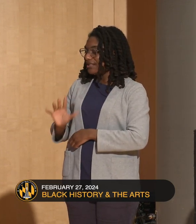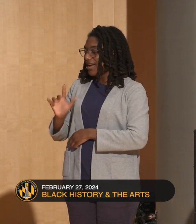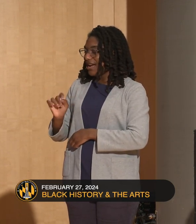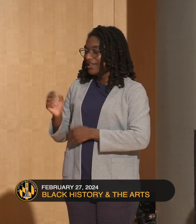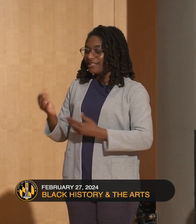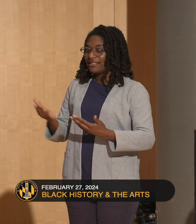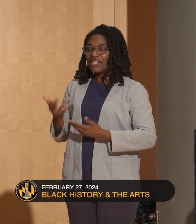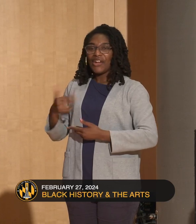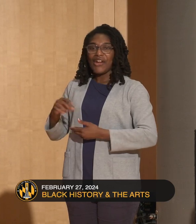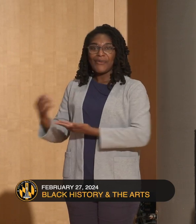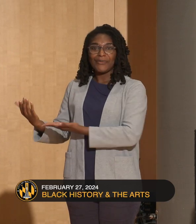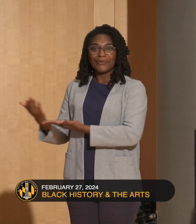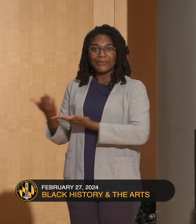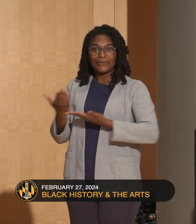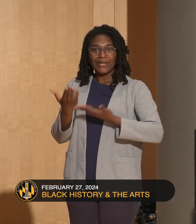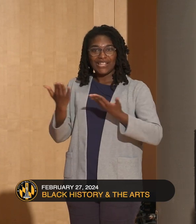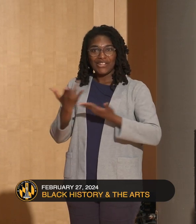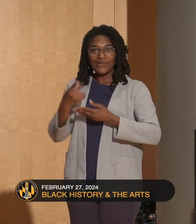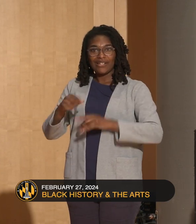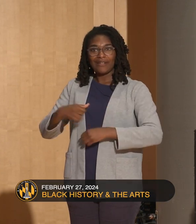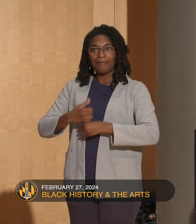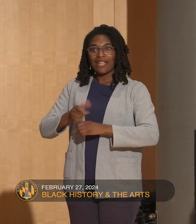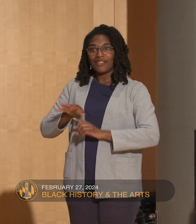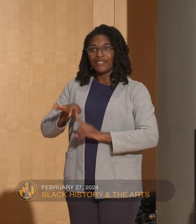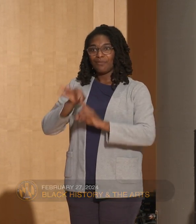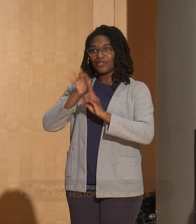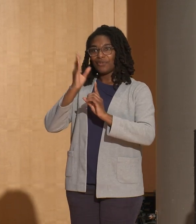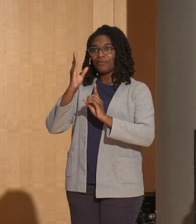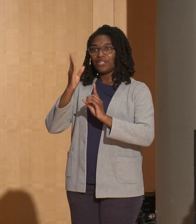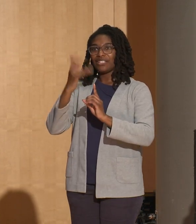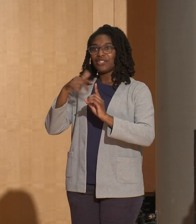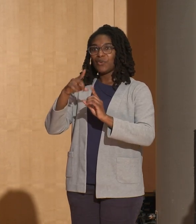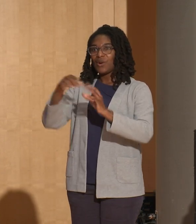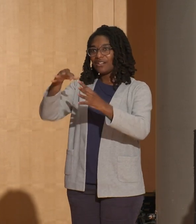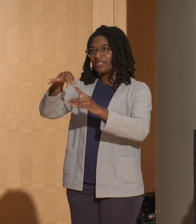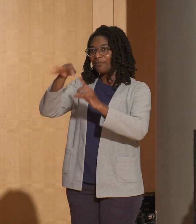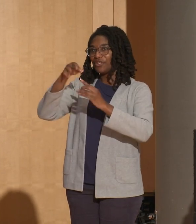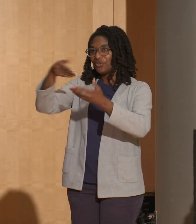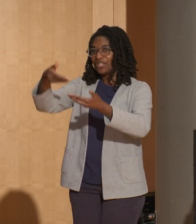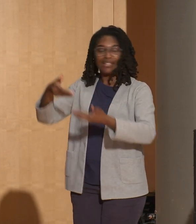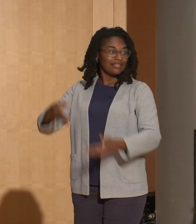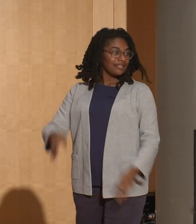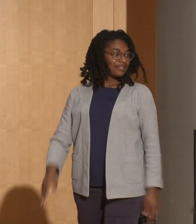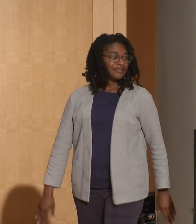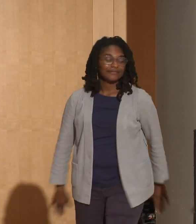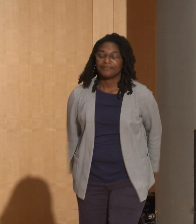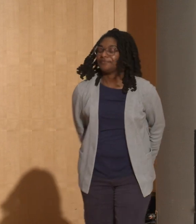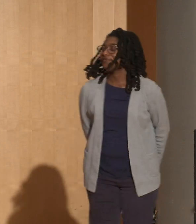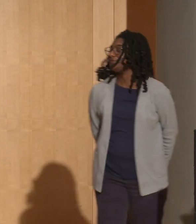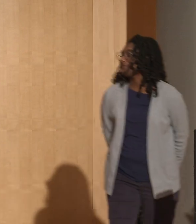so he can make a special presentation to our special guests, and then we'll move on. Okay?